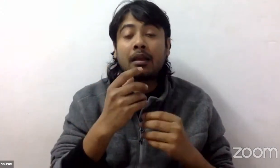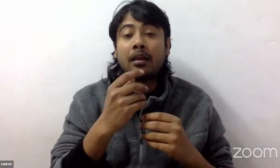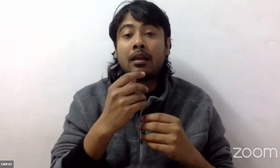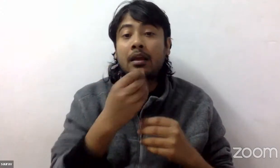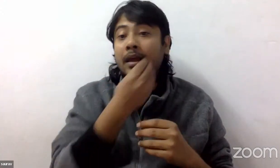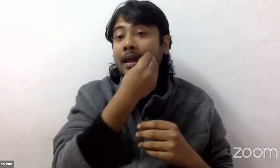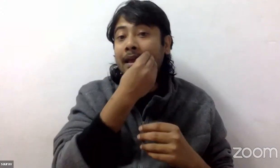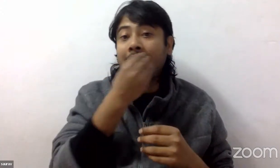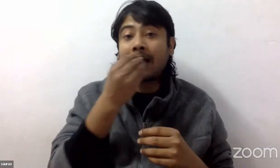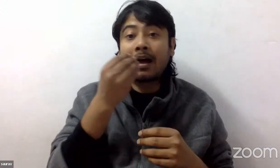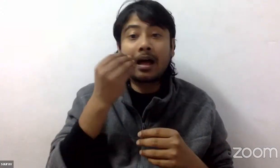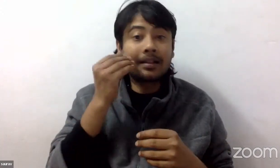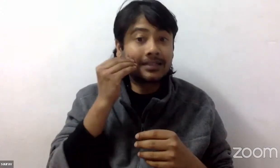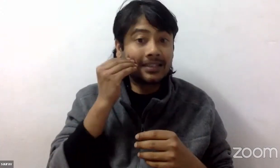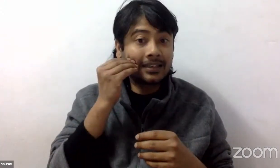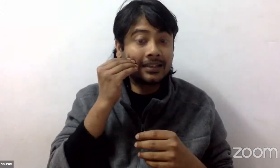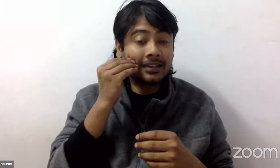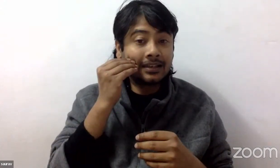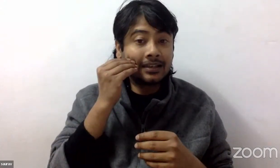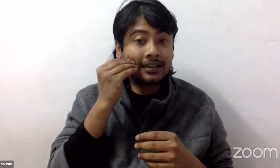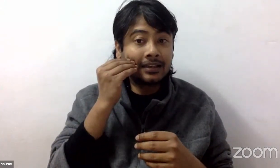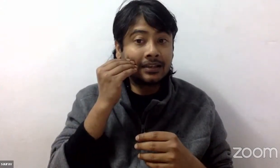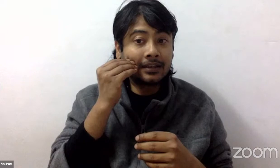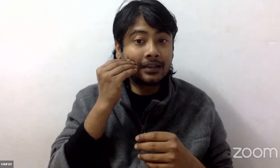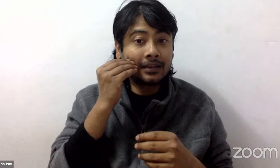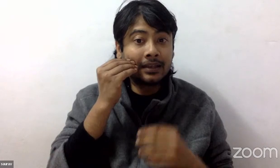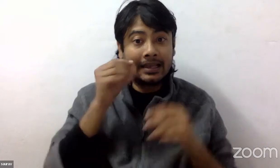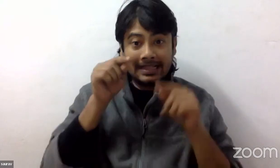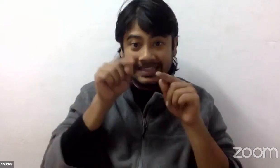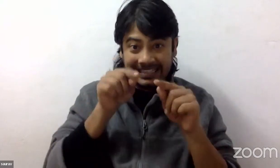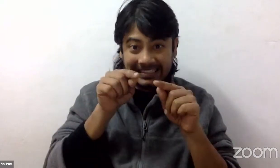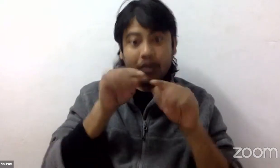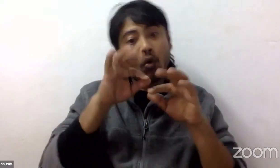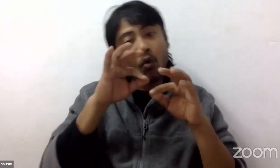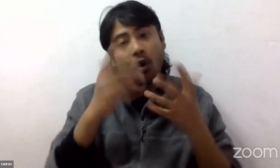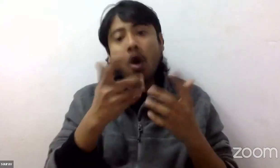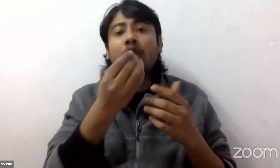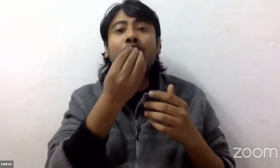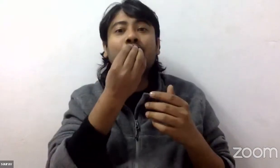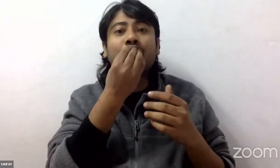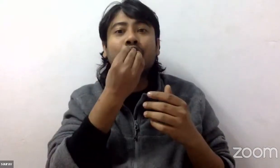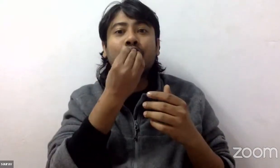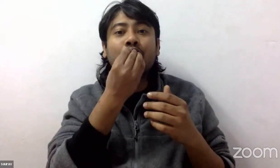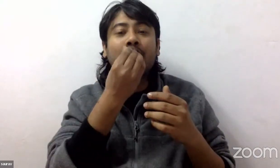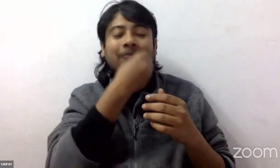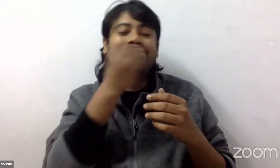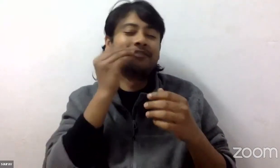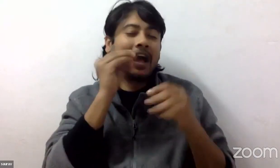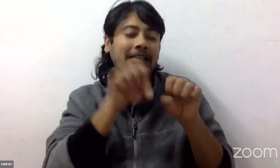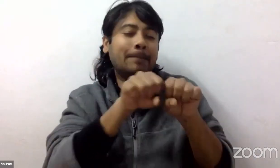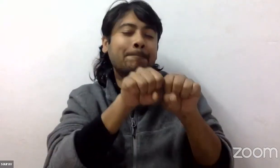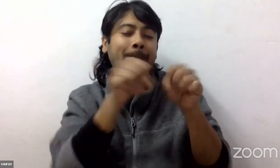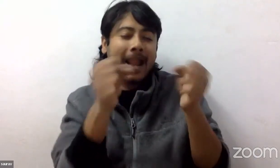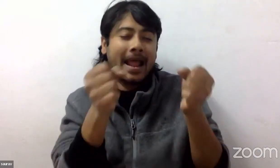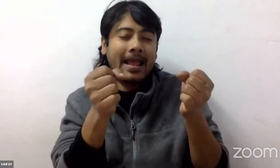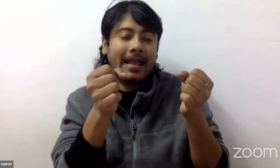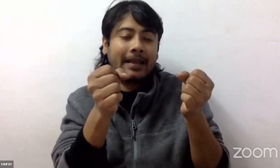is rising at different places at different time. So obviously the fast breaking time also